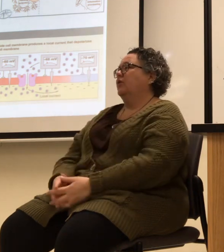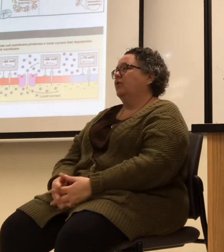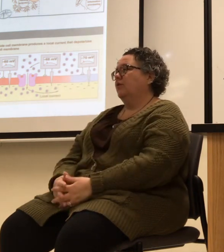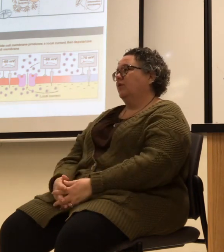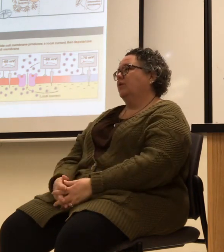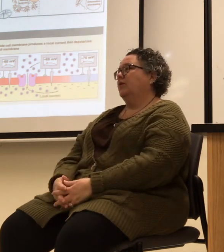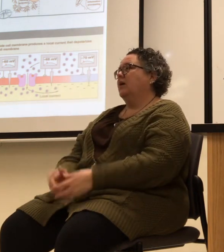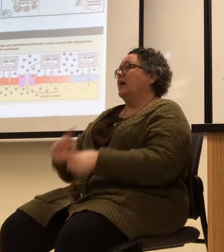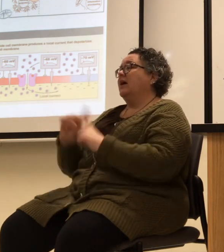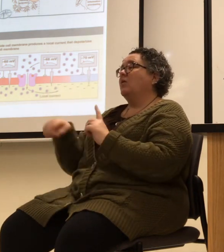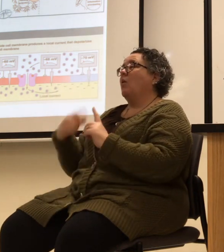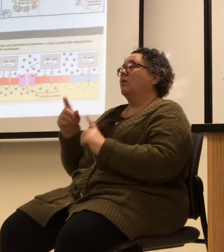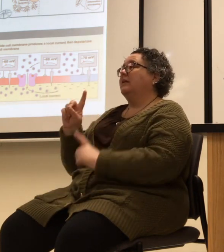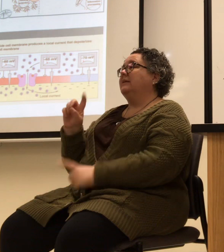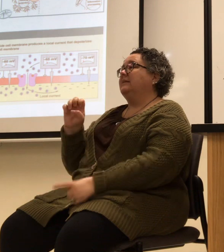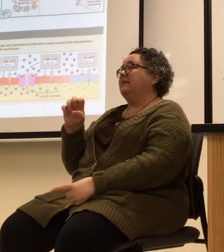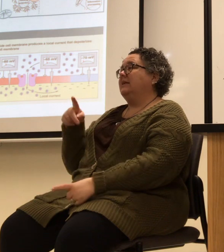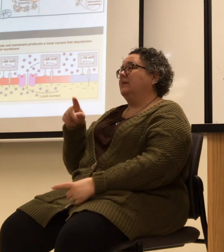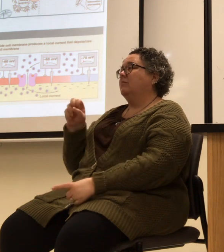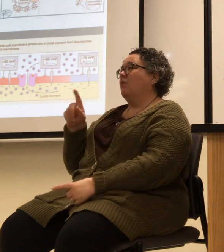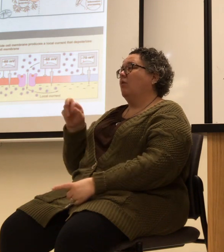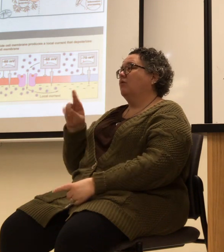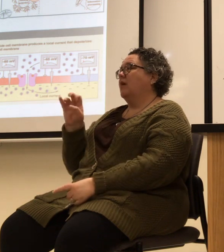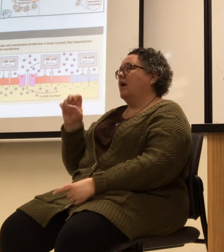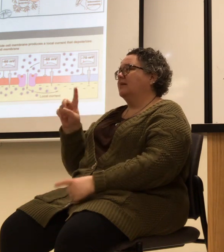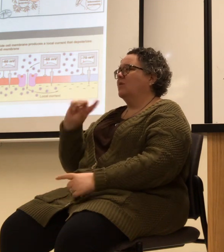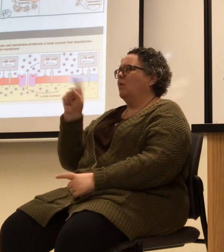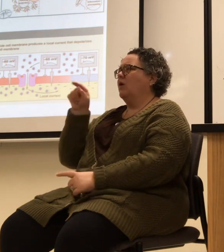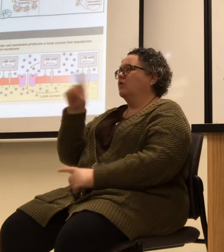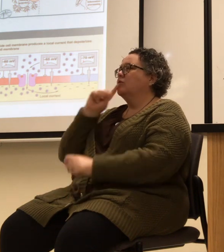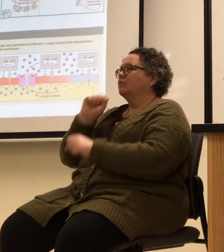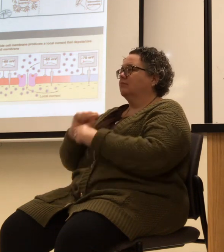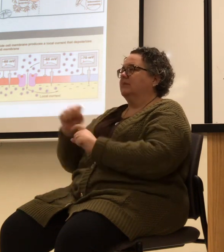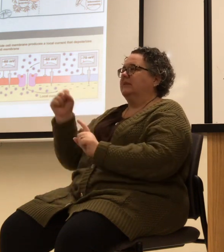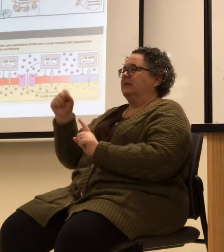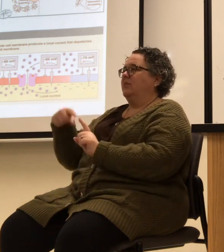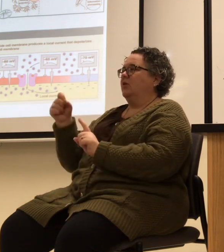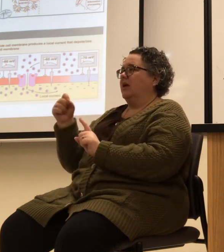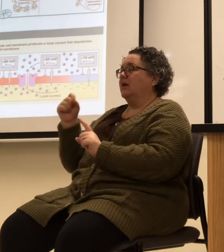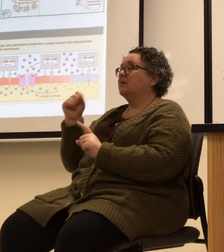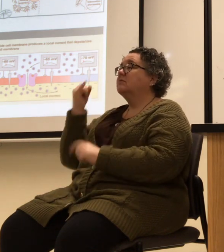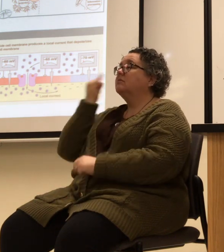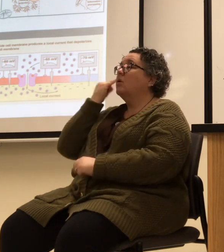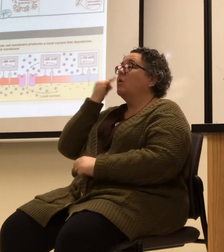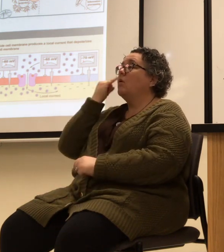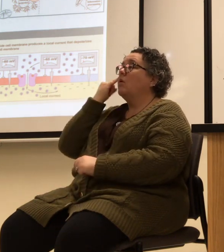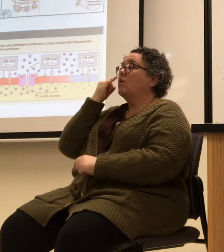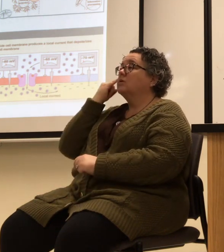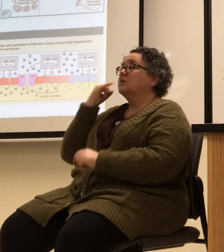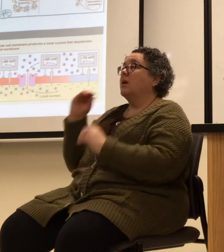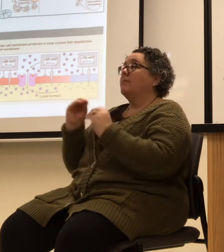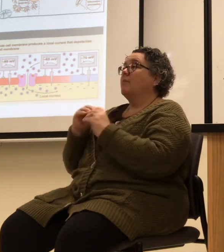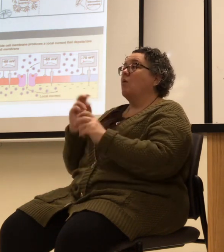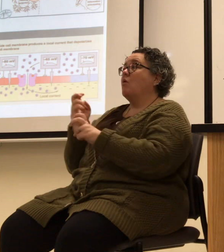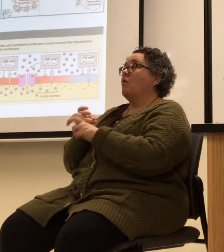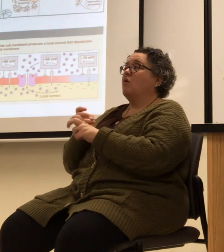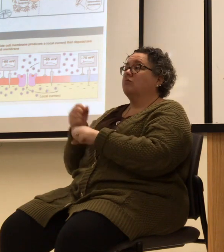It only gets depolarized at the point where you stimulate. But let's say you give it a harder